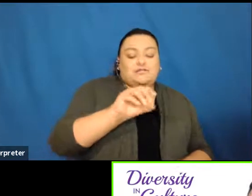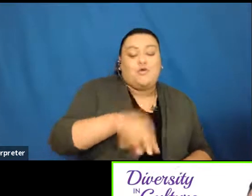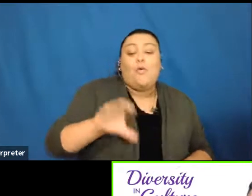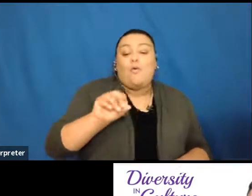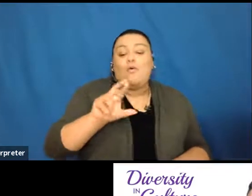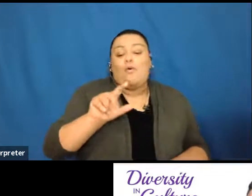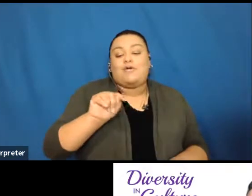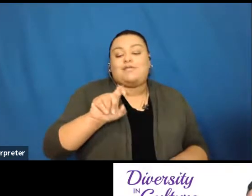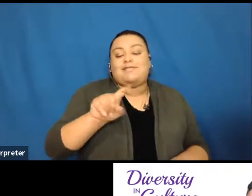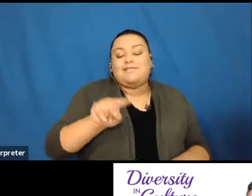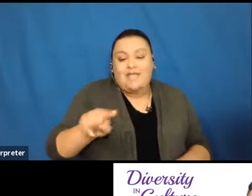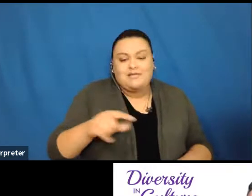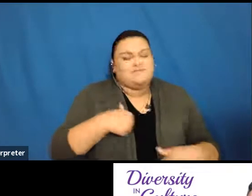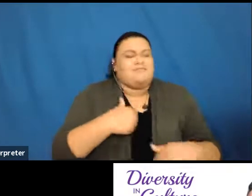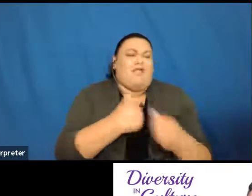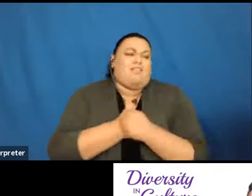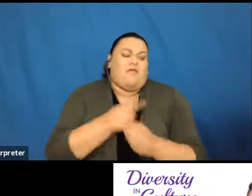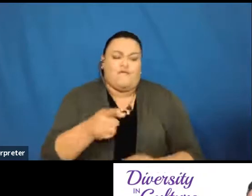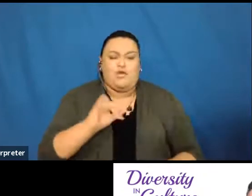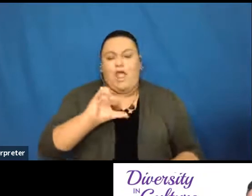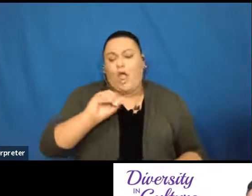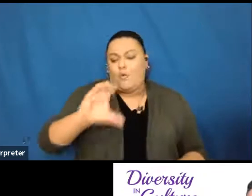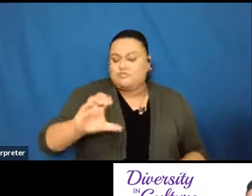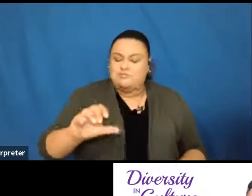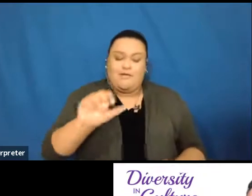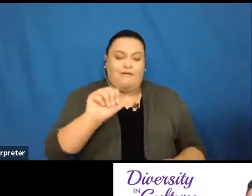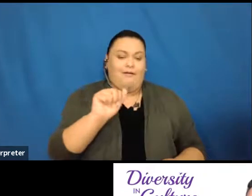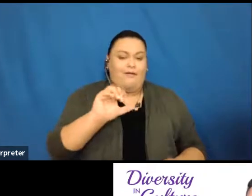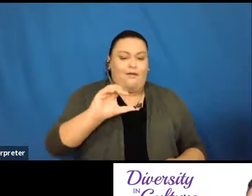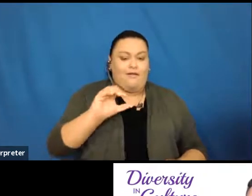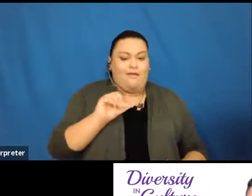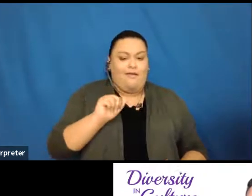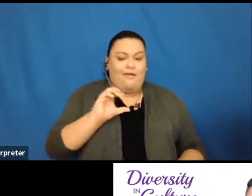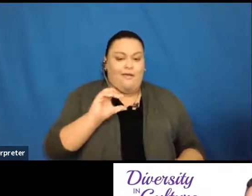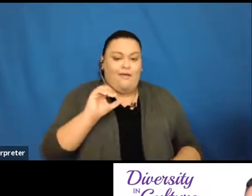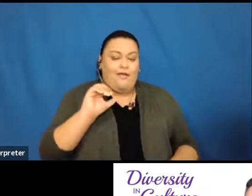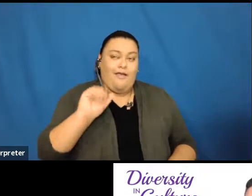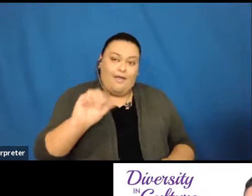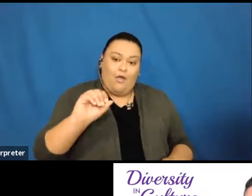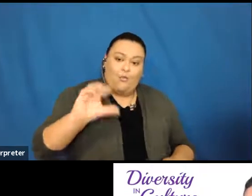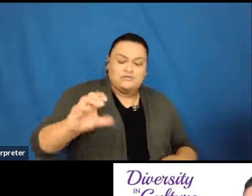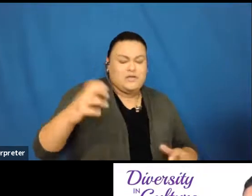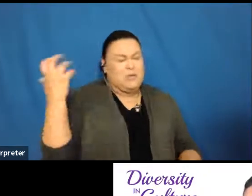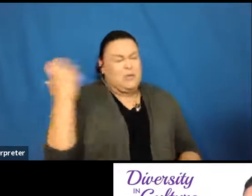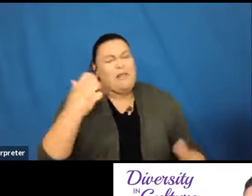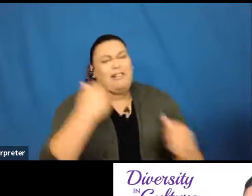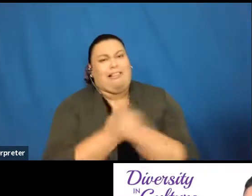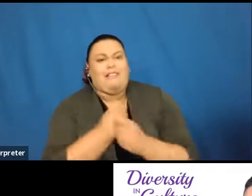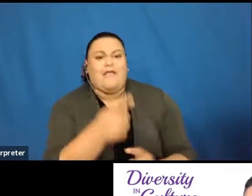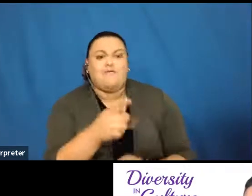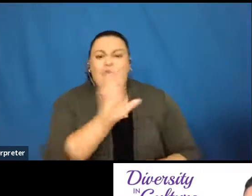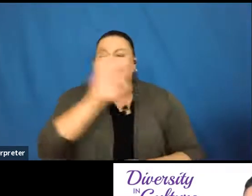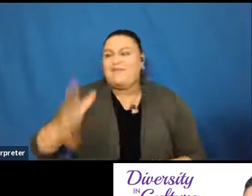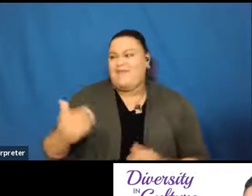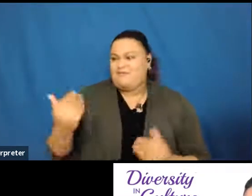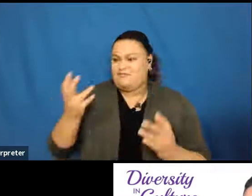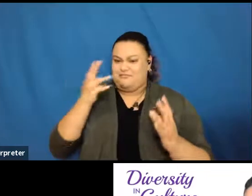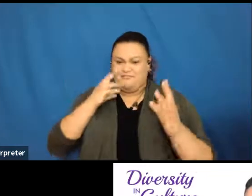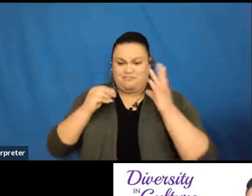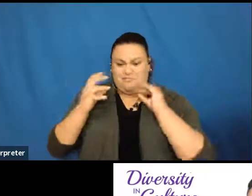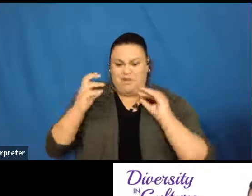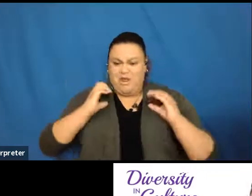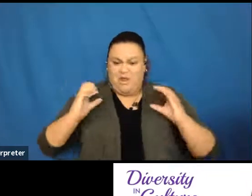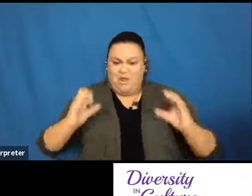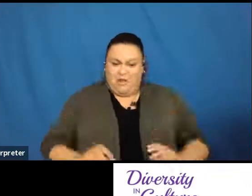love her. Oh my God, she is so courageous. You know, there's never been a congressperson, I mean, that has had the